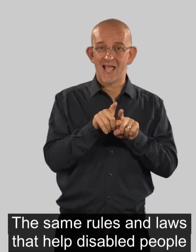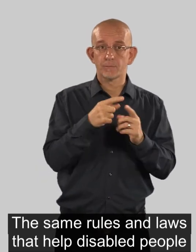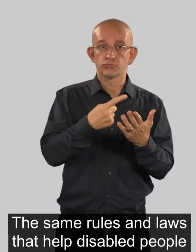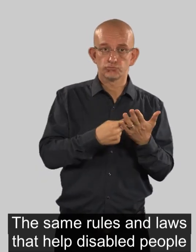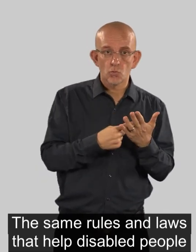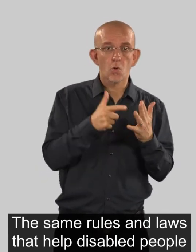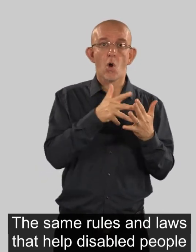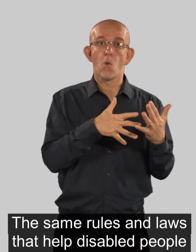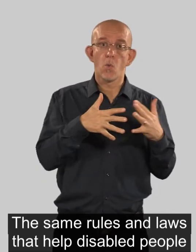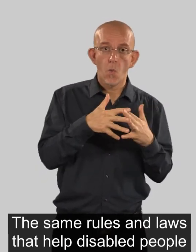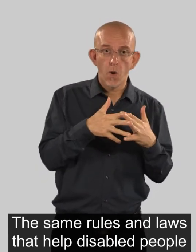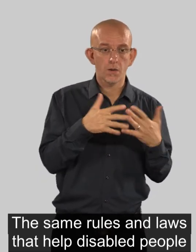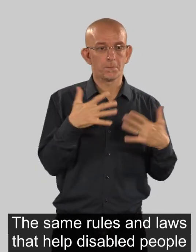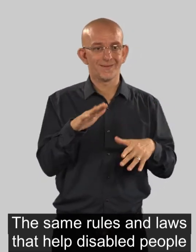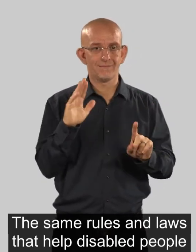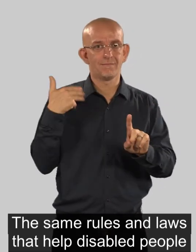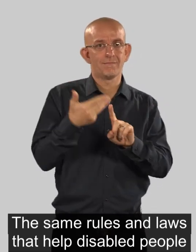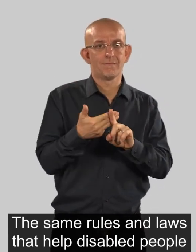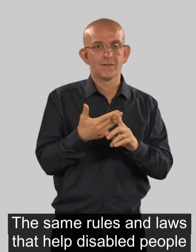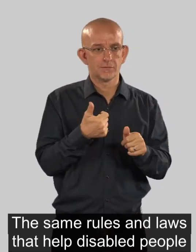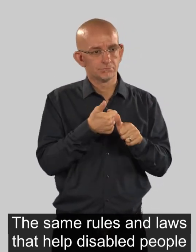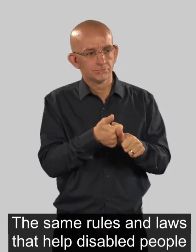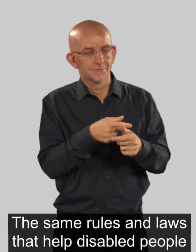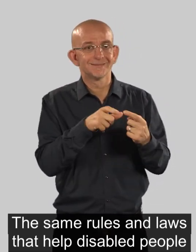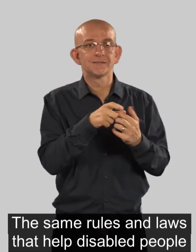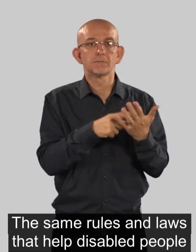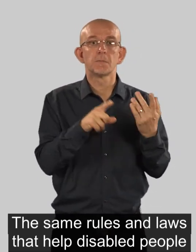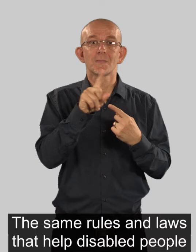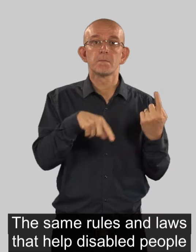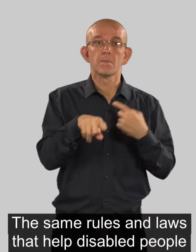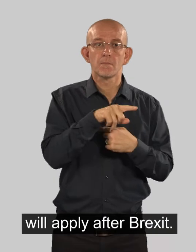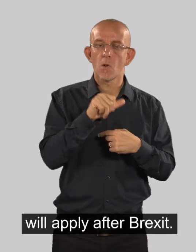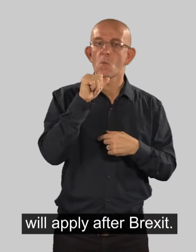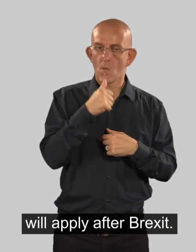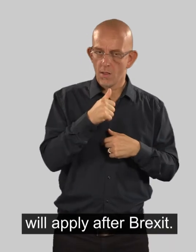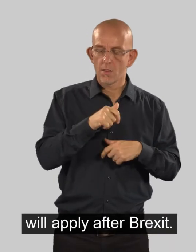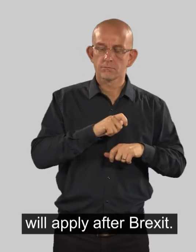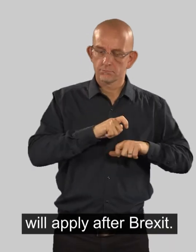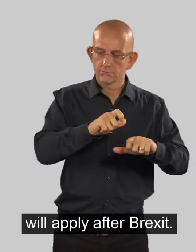The same rules and laws that help disabled people will apply after Brexit.